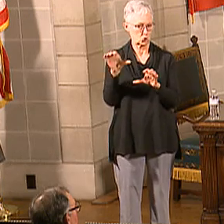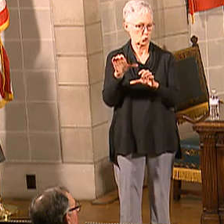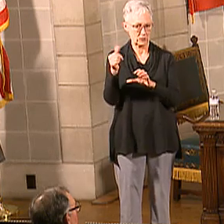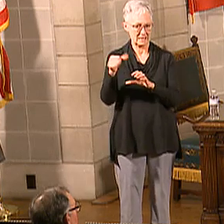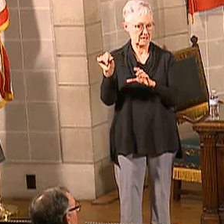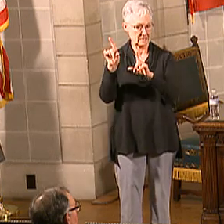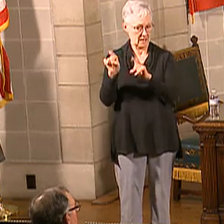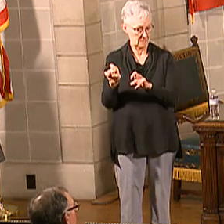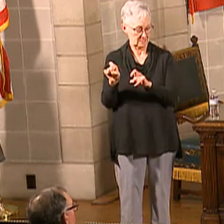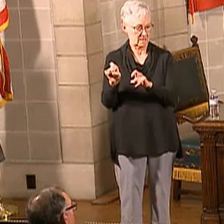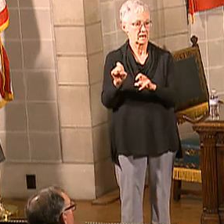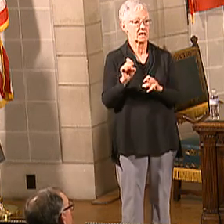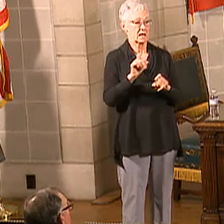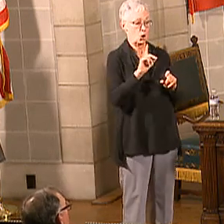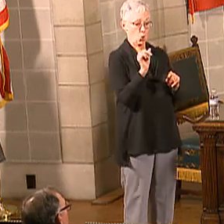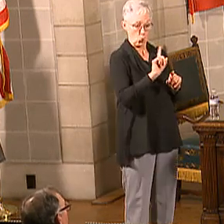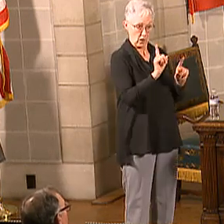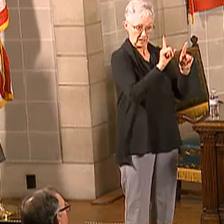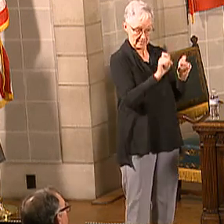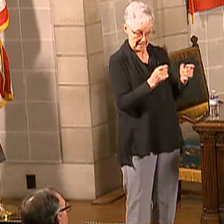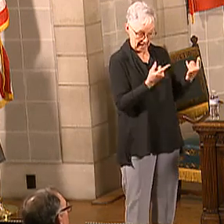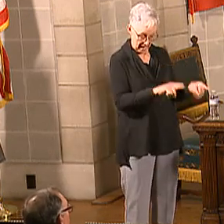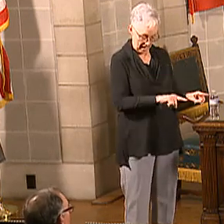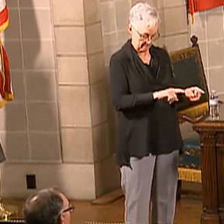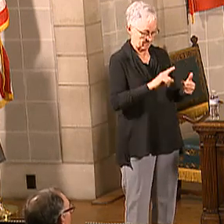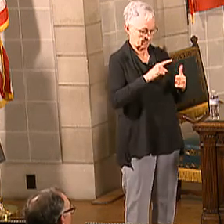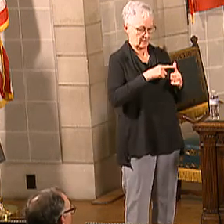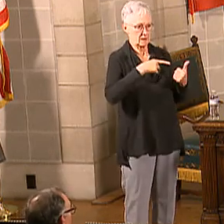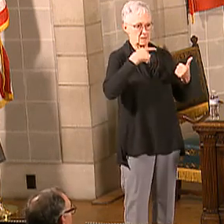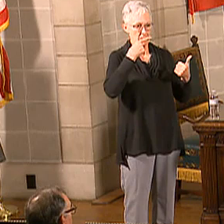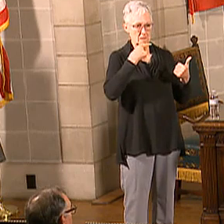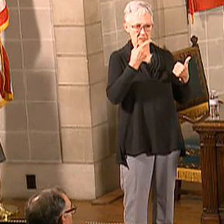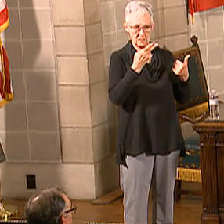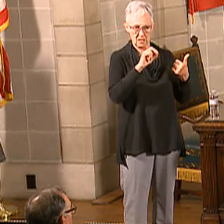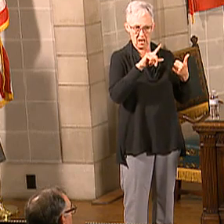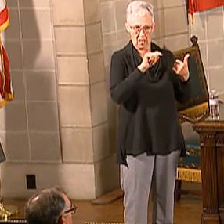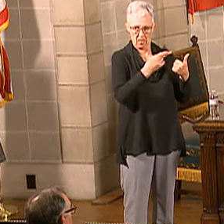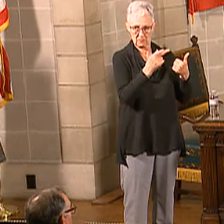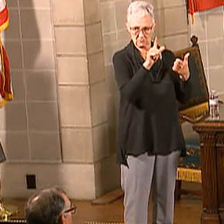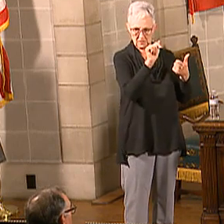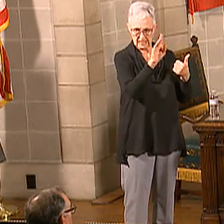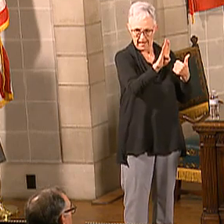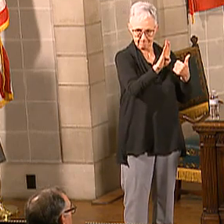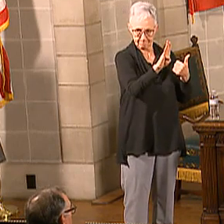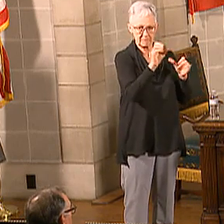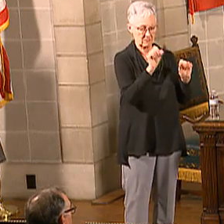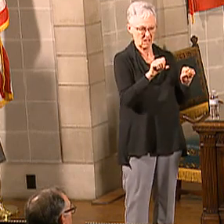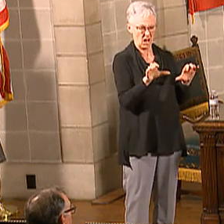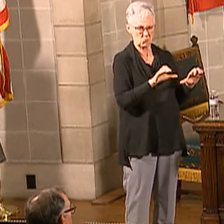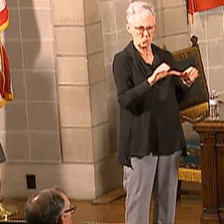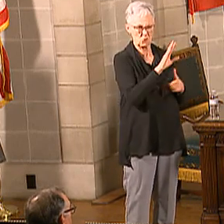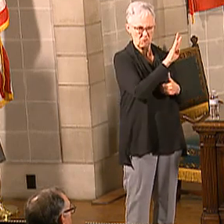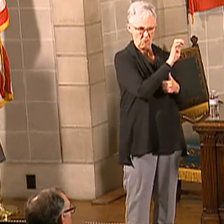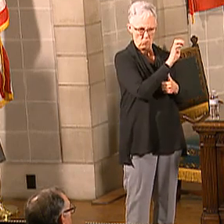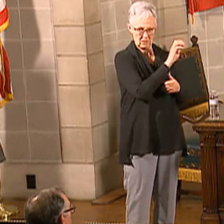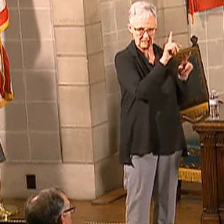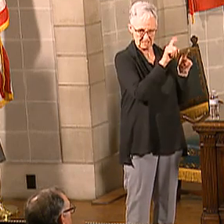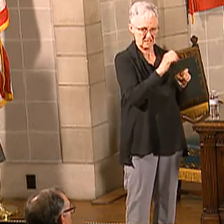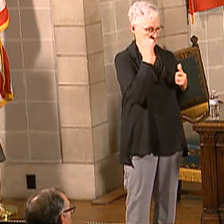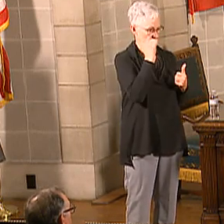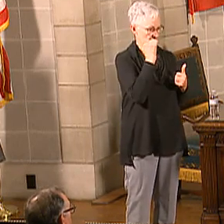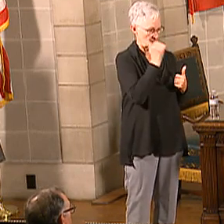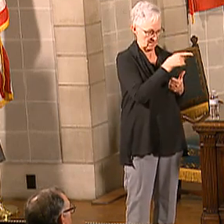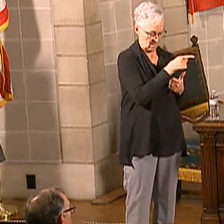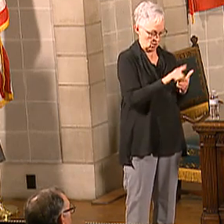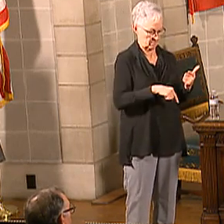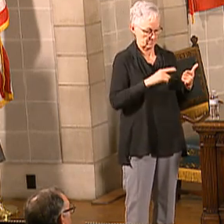testing that's happening today in our state is happening at the public health lab. We've talked about that. We've got the capacity to do about 400 or more tests per day there.